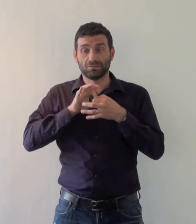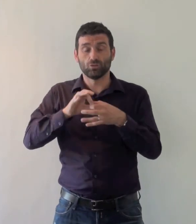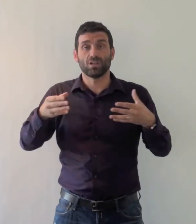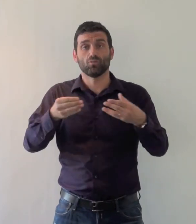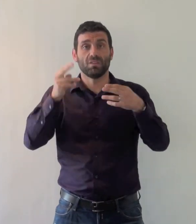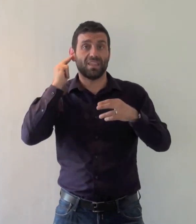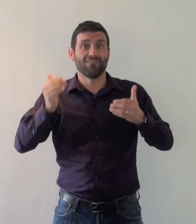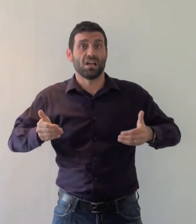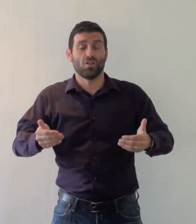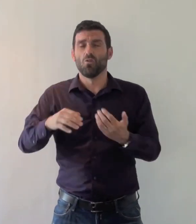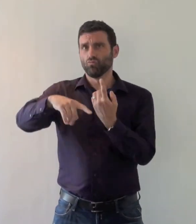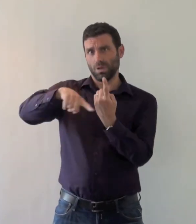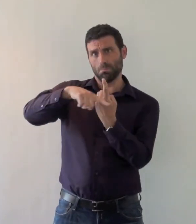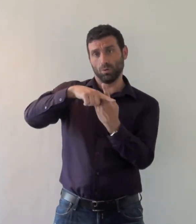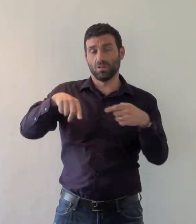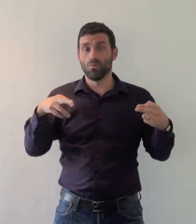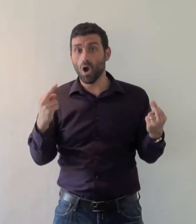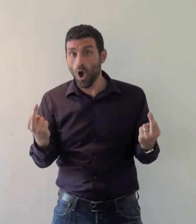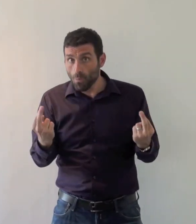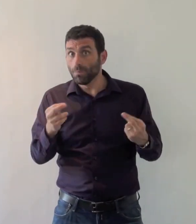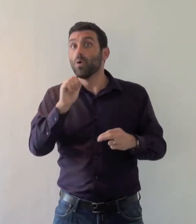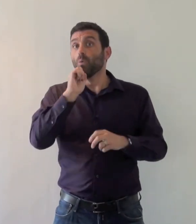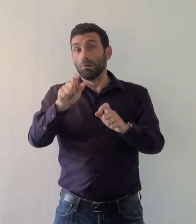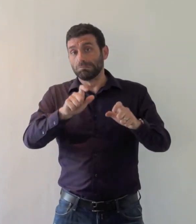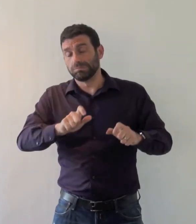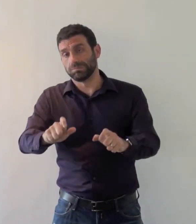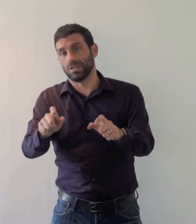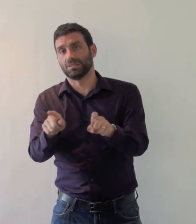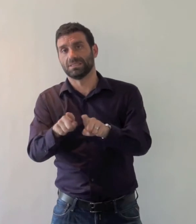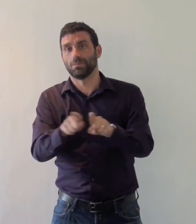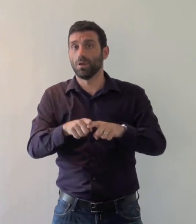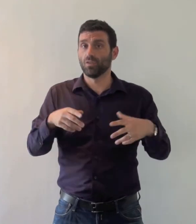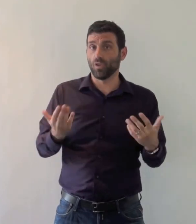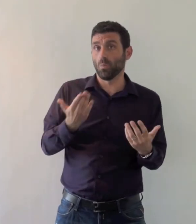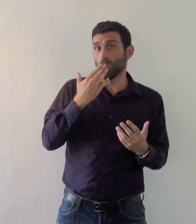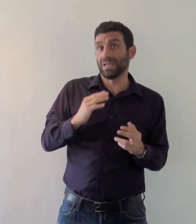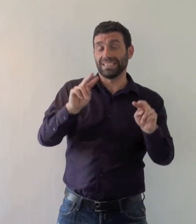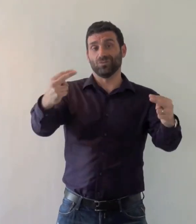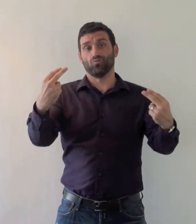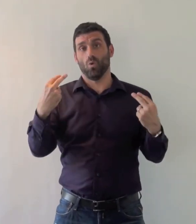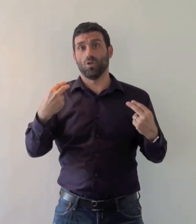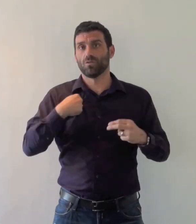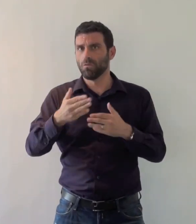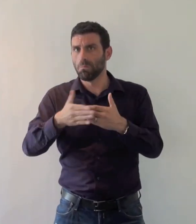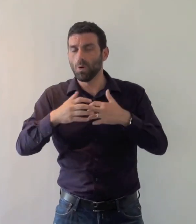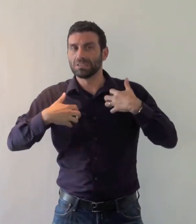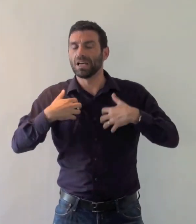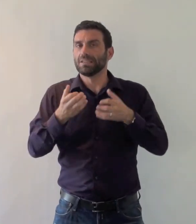To date, our engagement with the deaf community has been very positive and we are planning the next few months ahead. So watch this space for more news